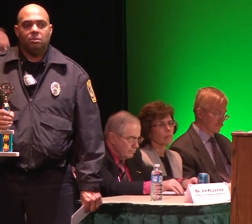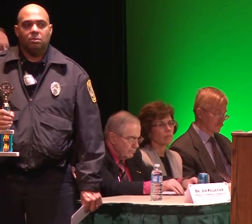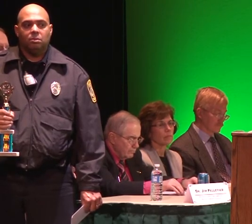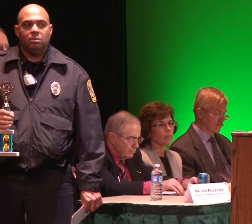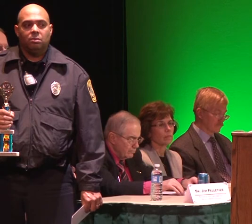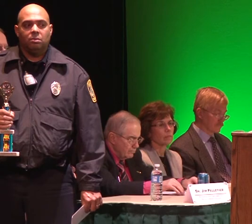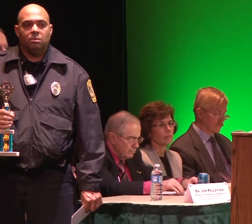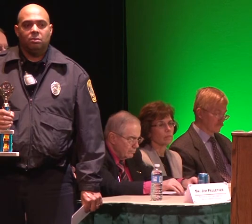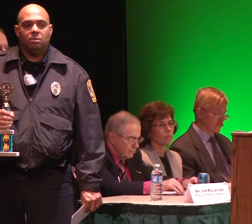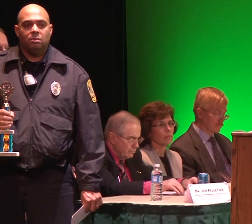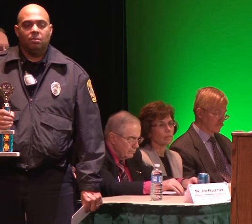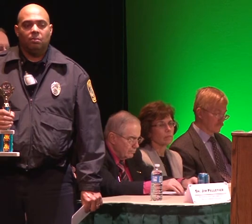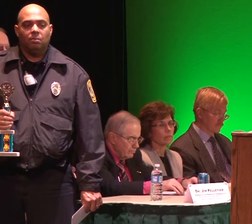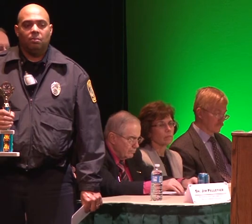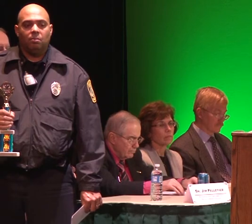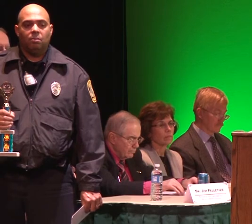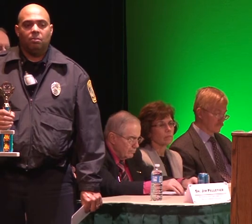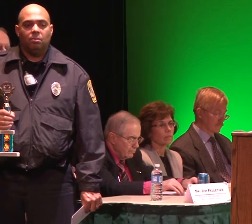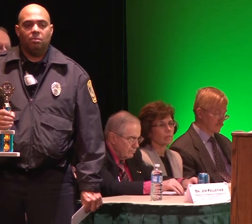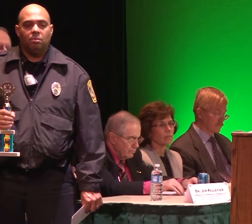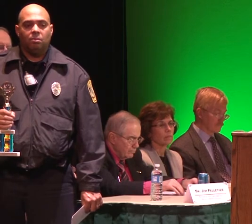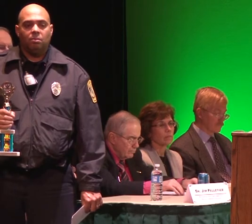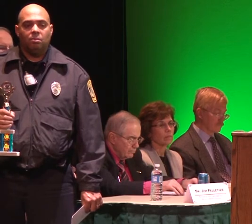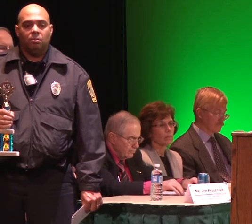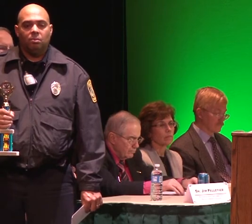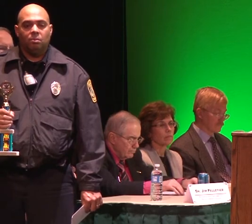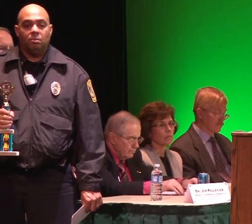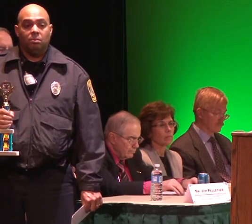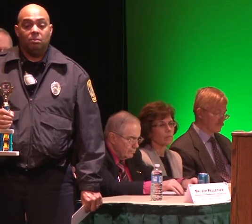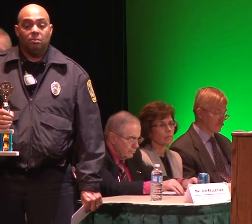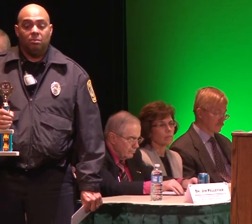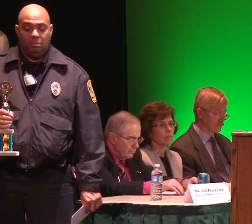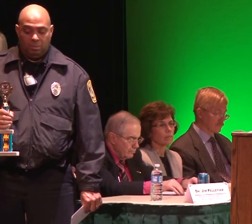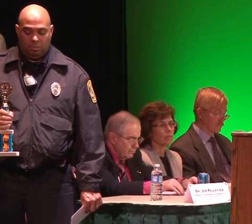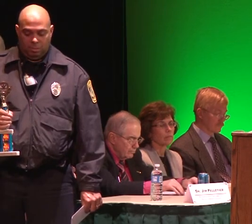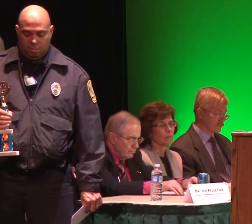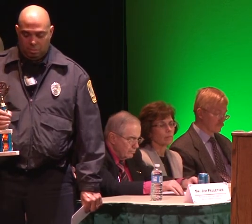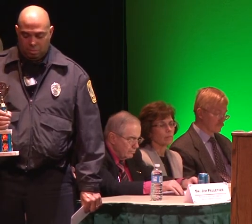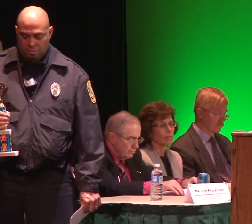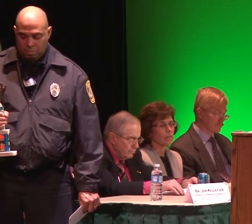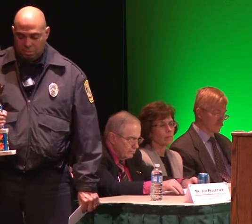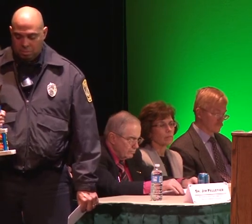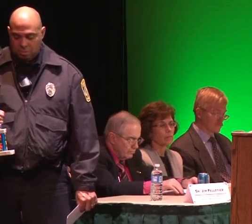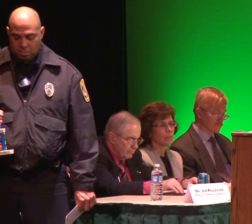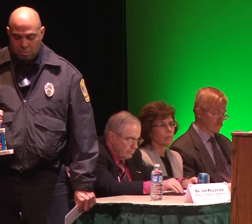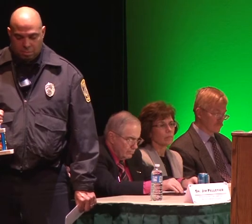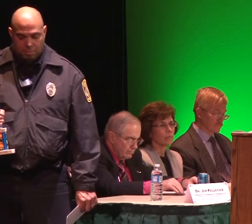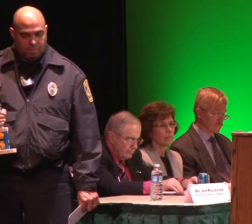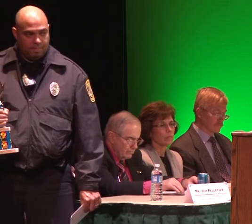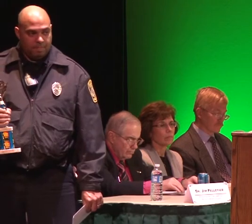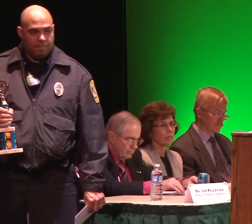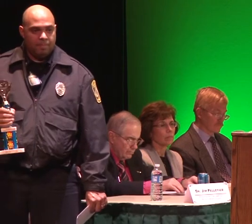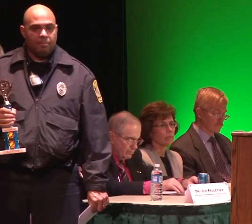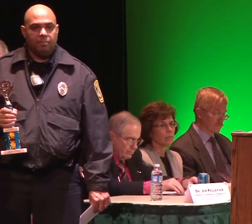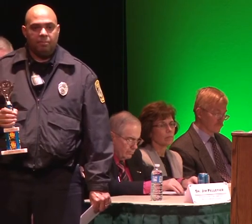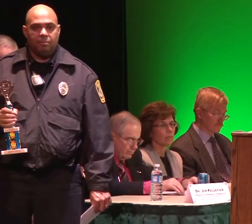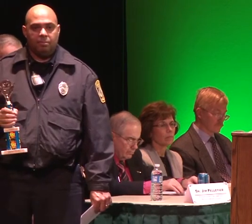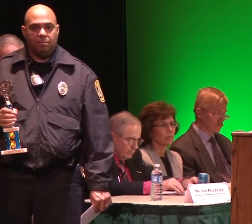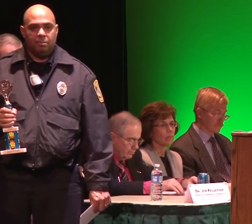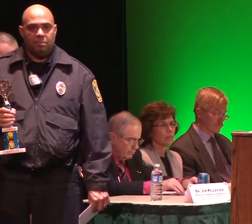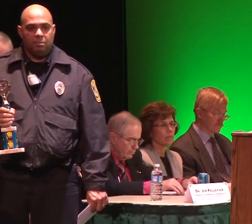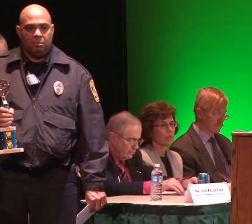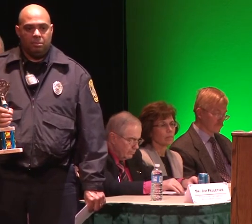made it a joy for you to be among them. And they did all this just by